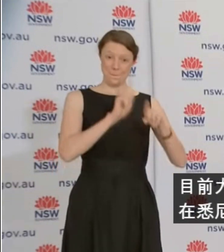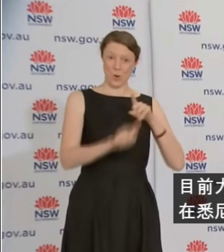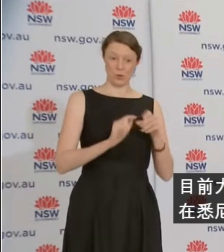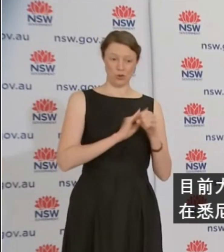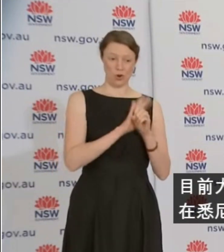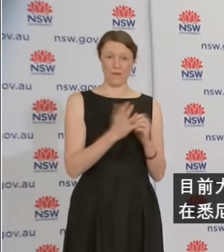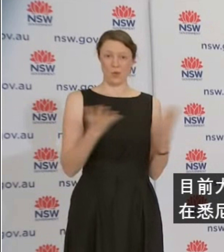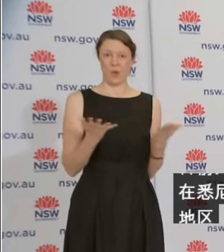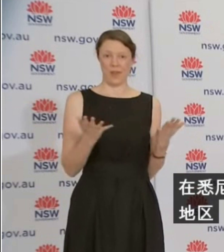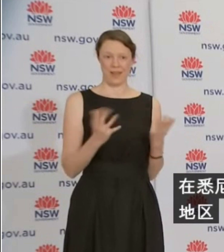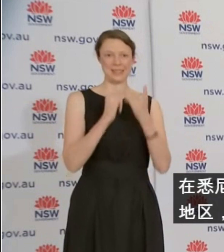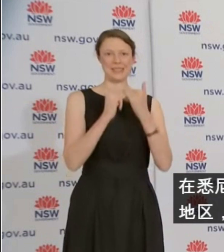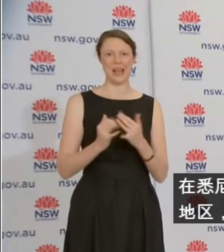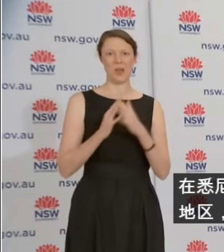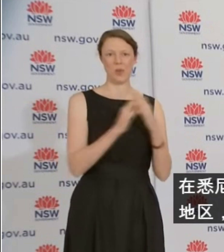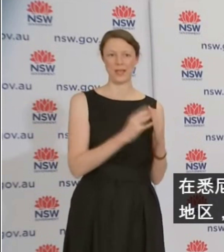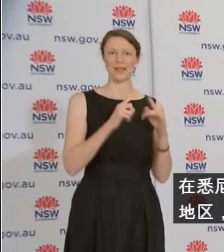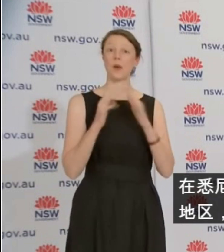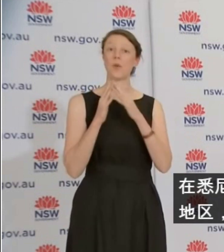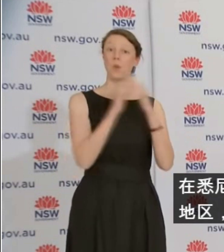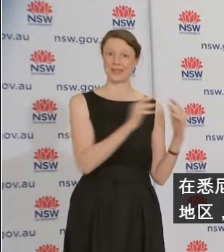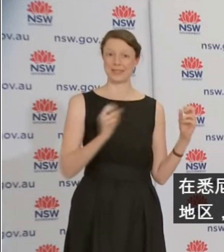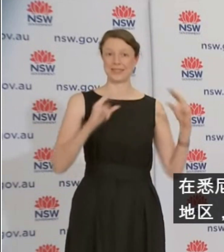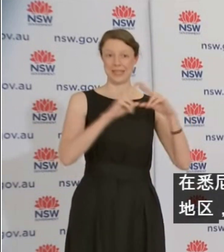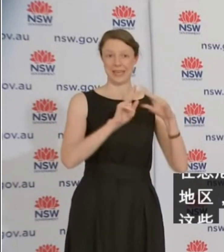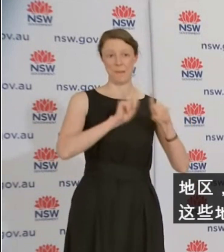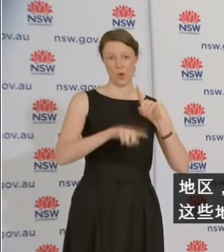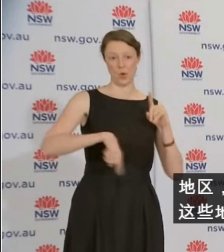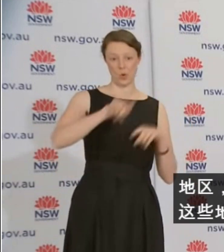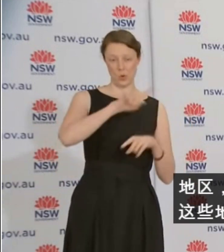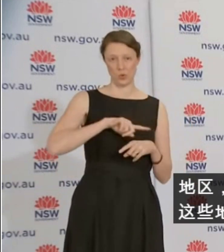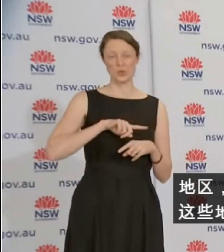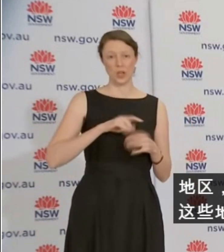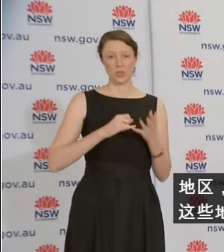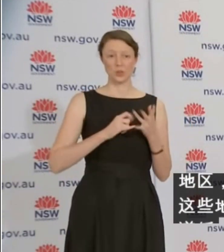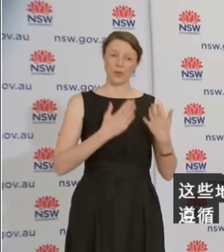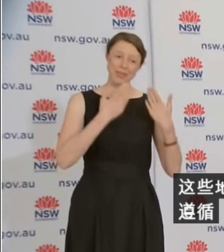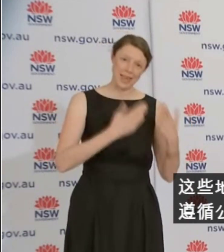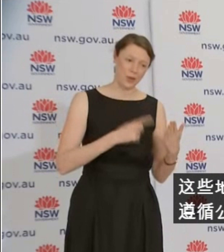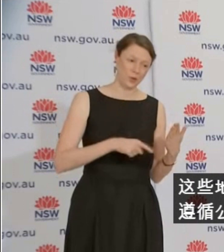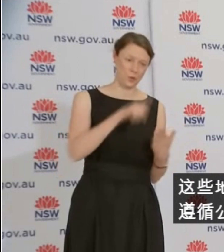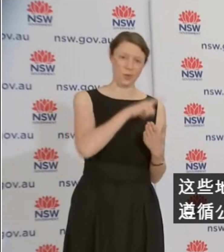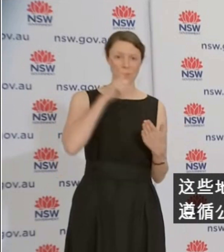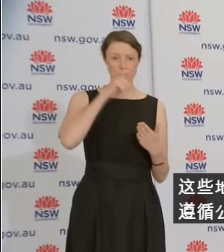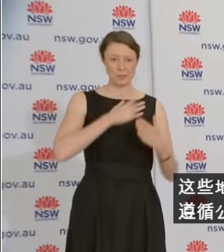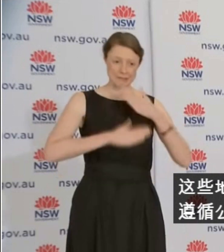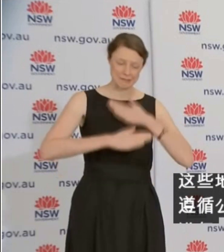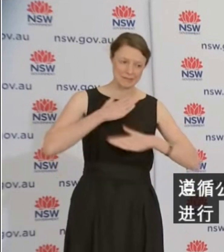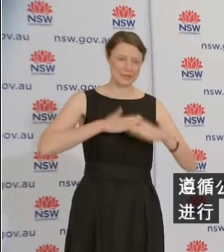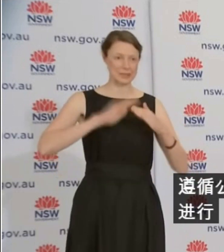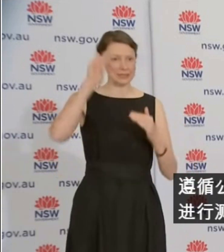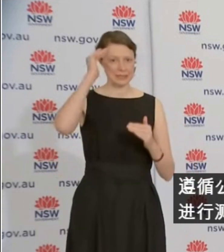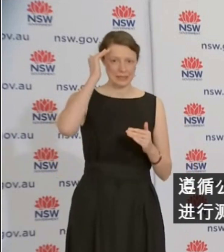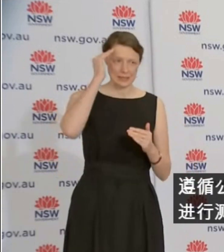Western Sydney and Southwestern Sydney area. So again, a big thank you to all the people in those areas for following public health advice, for